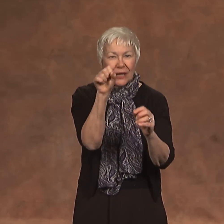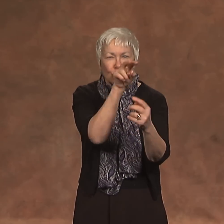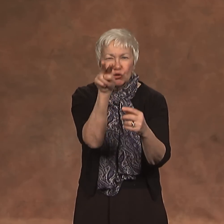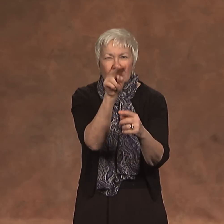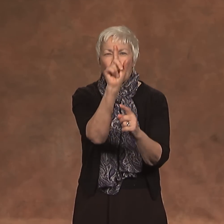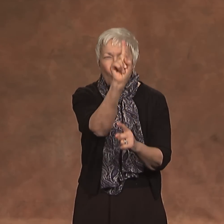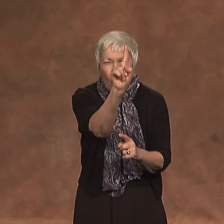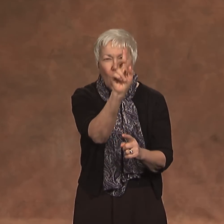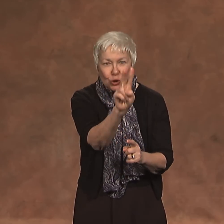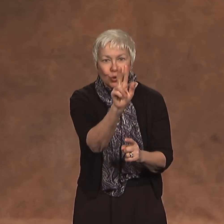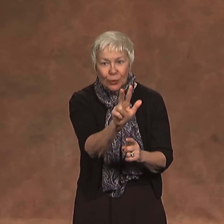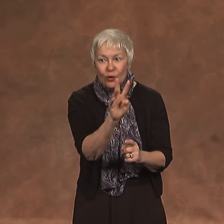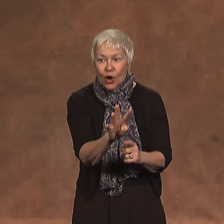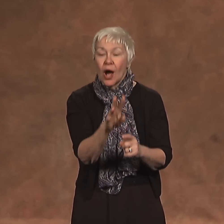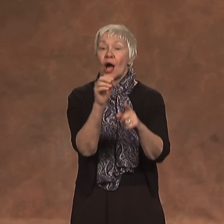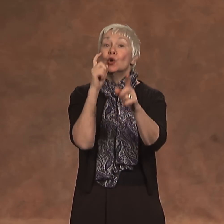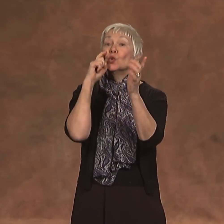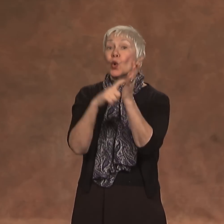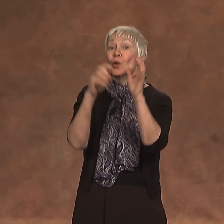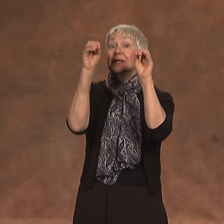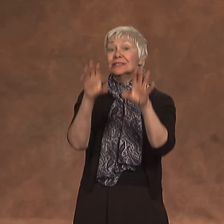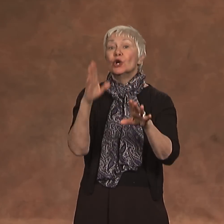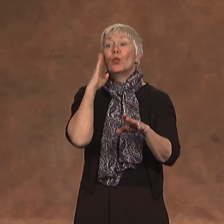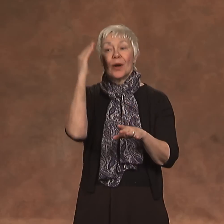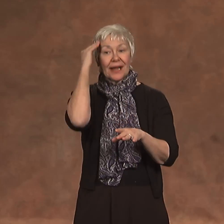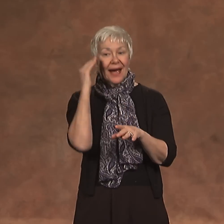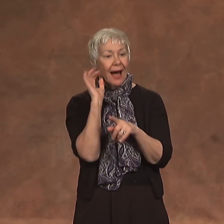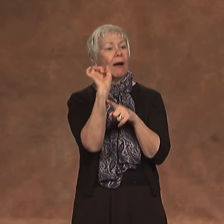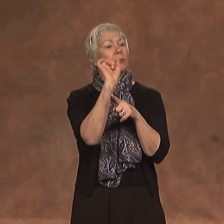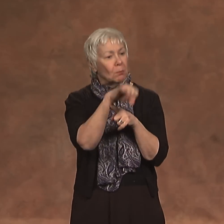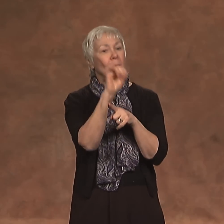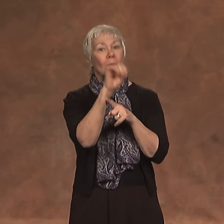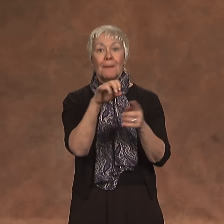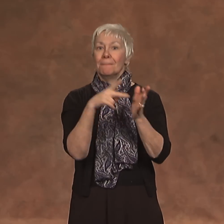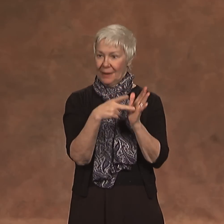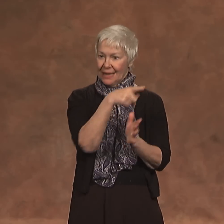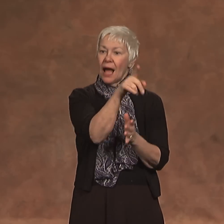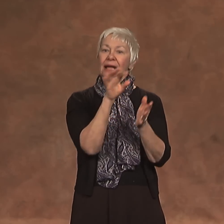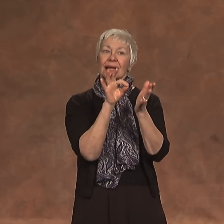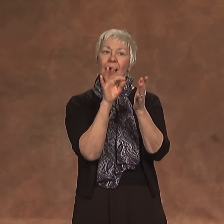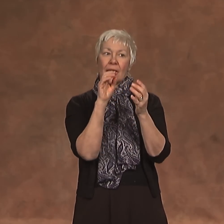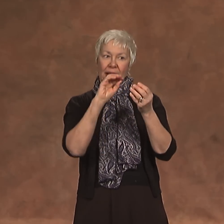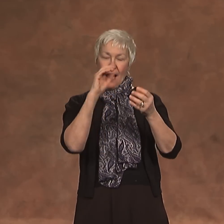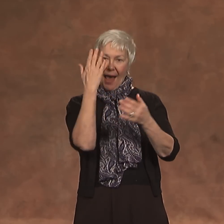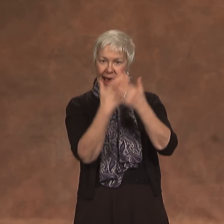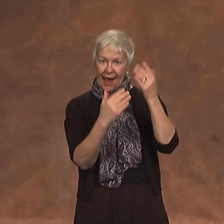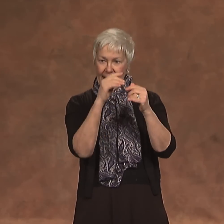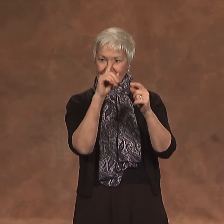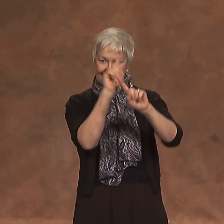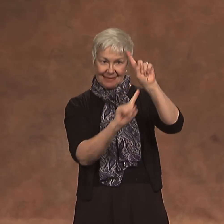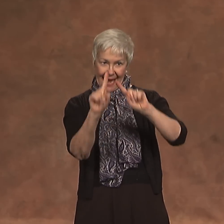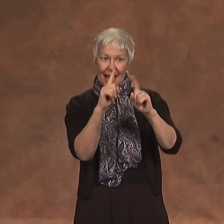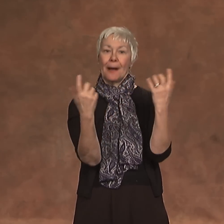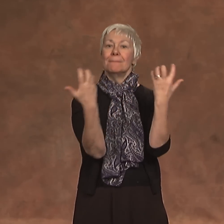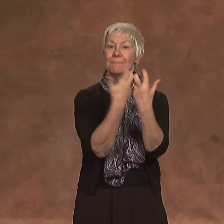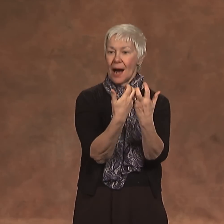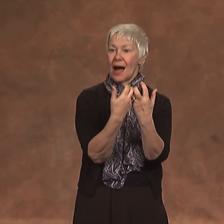she is counting. And notice that the teacher is nodding his head each time she counts as a strategy to visually affirm that she's